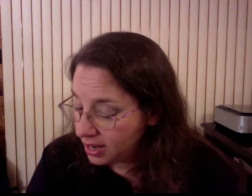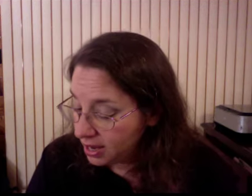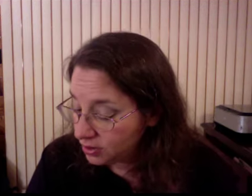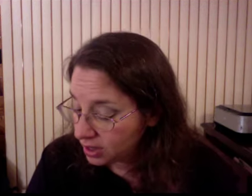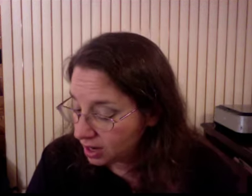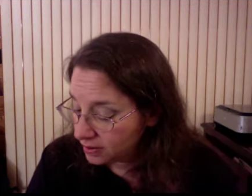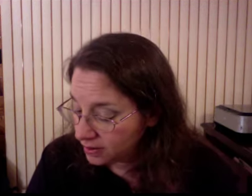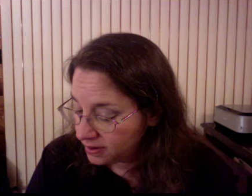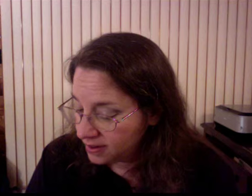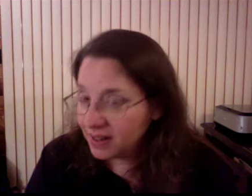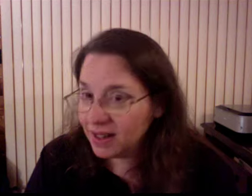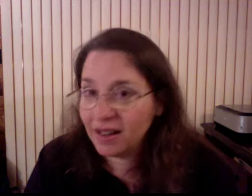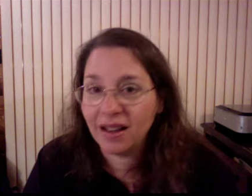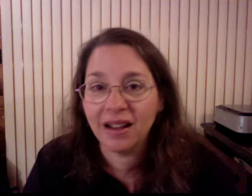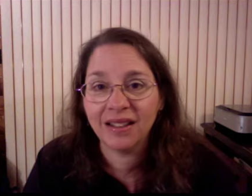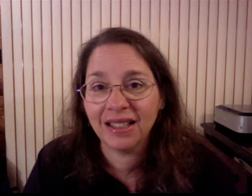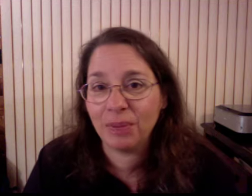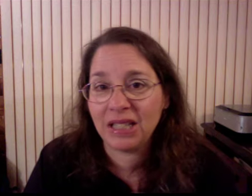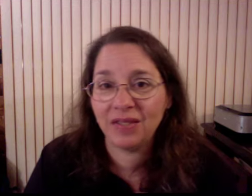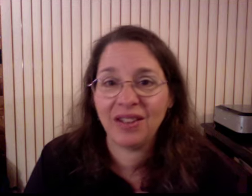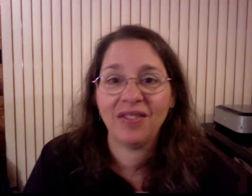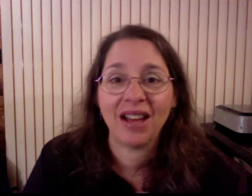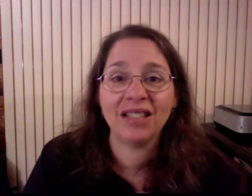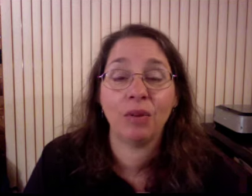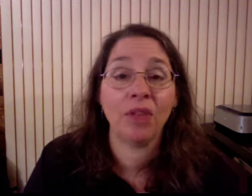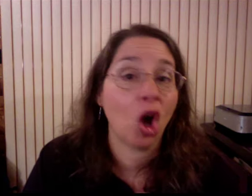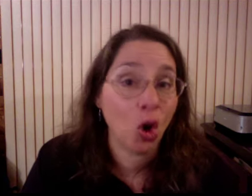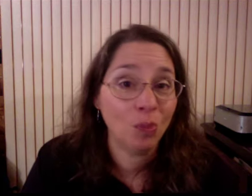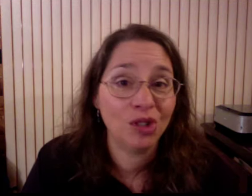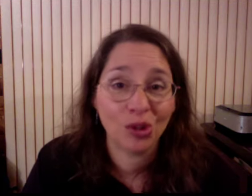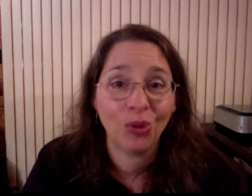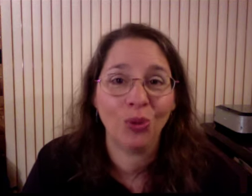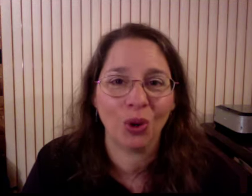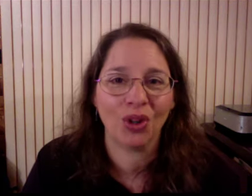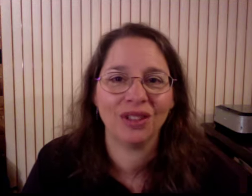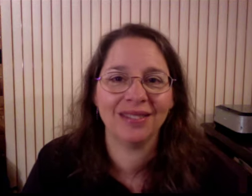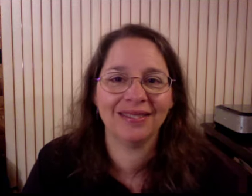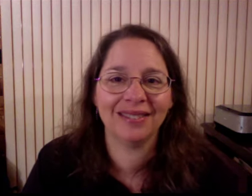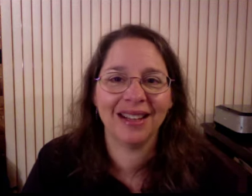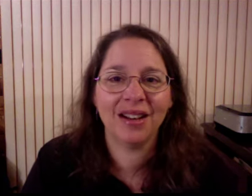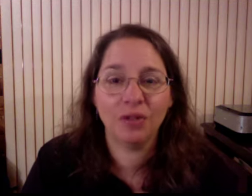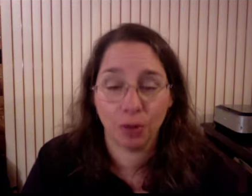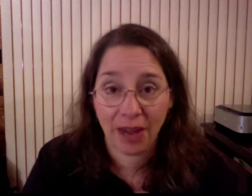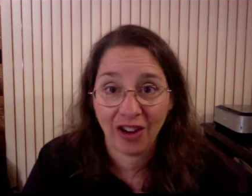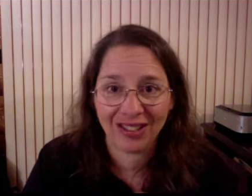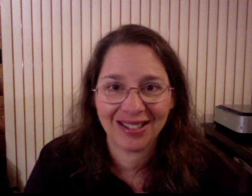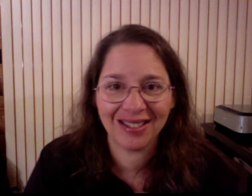Here's a little piece of advice from the homeschool world for parents.